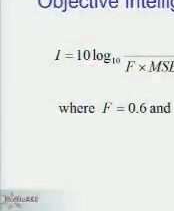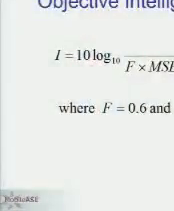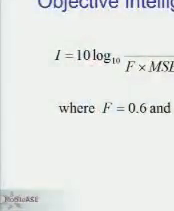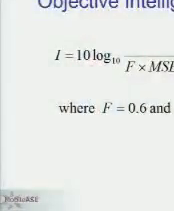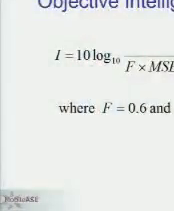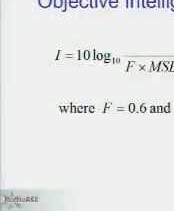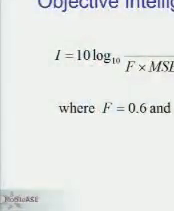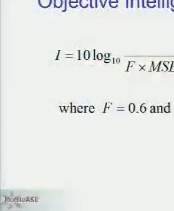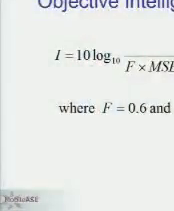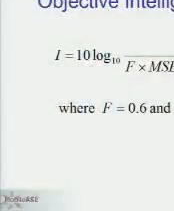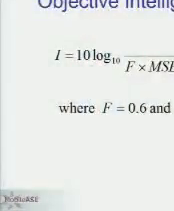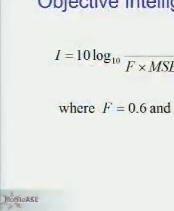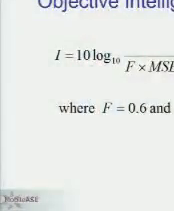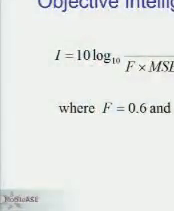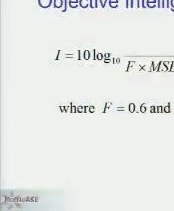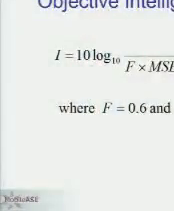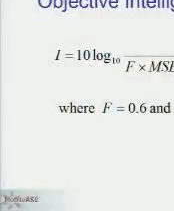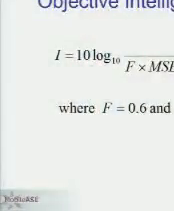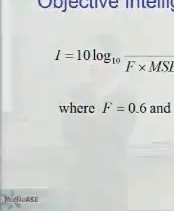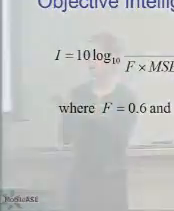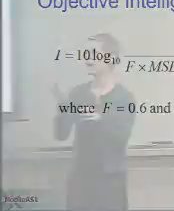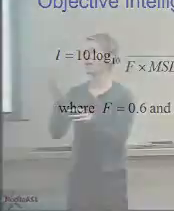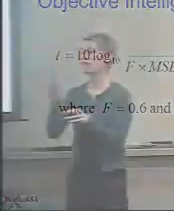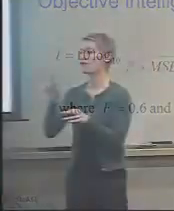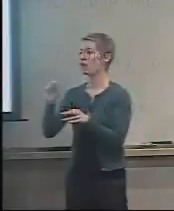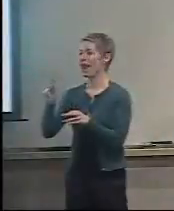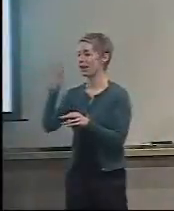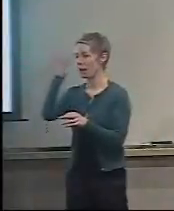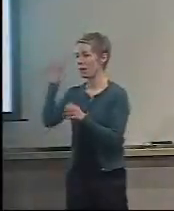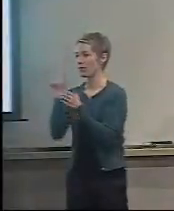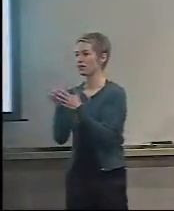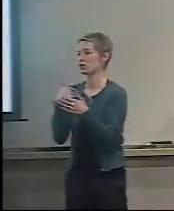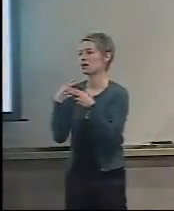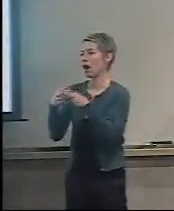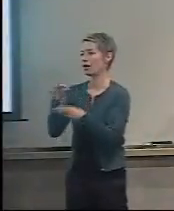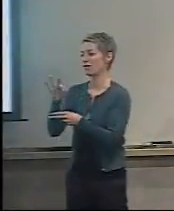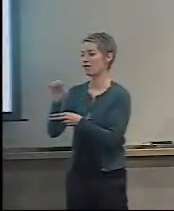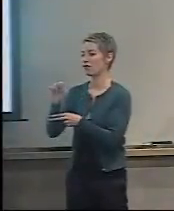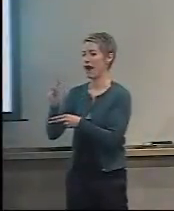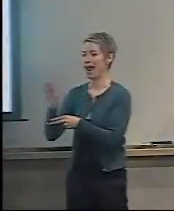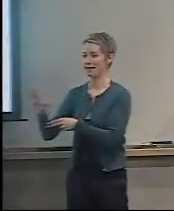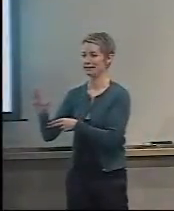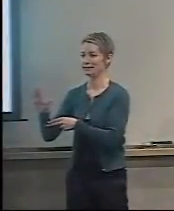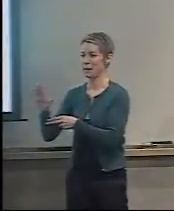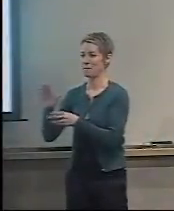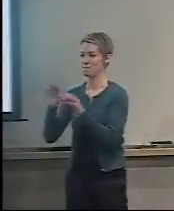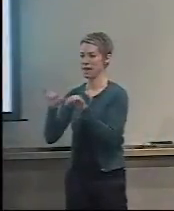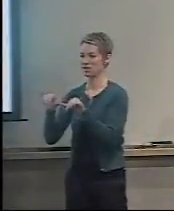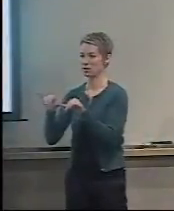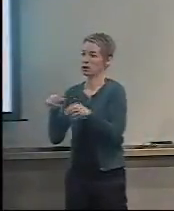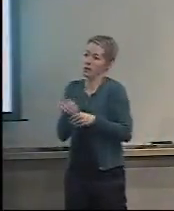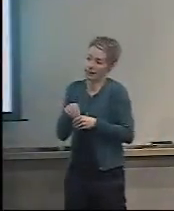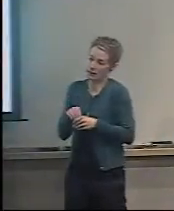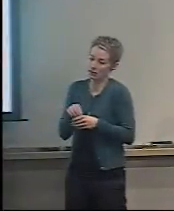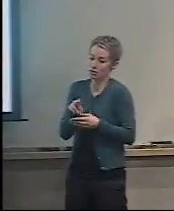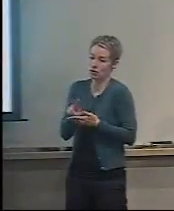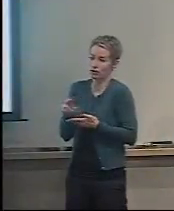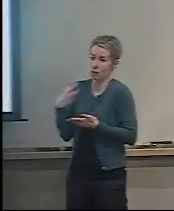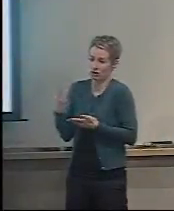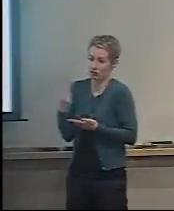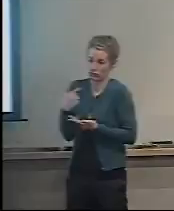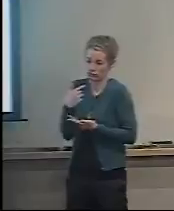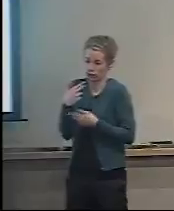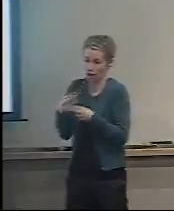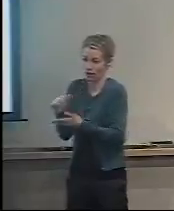say Frank developed. We call it Frank's formula, or Frank's metric, internally. So we just looked at